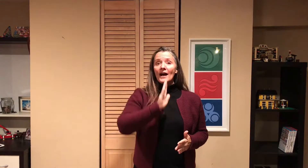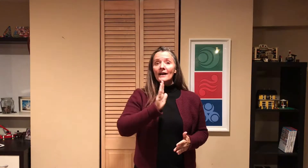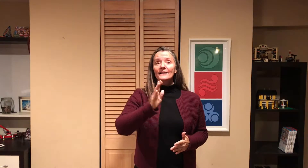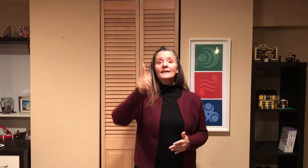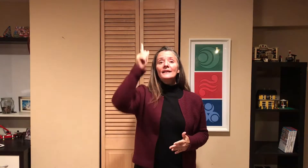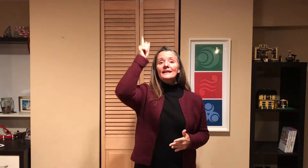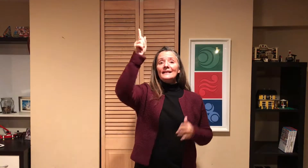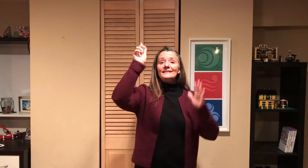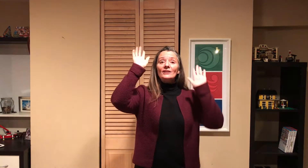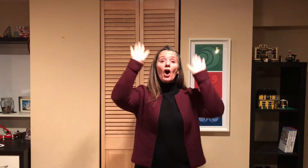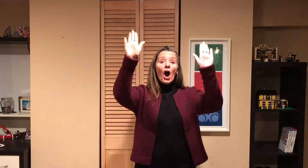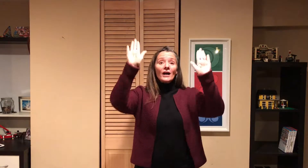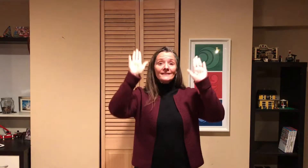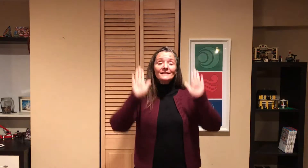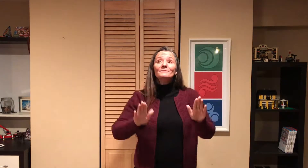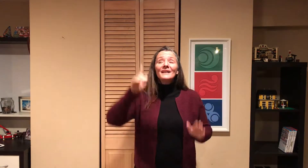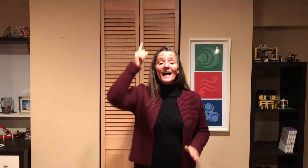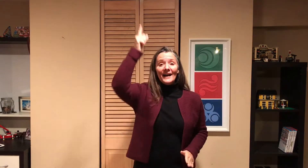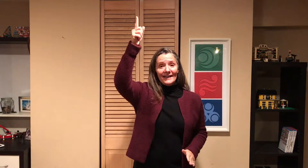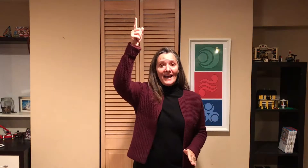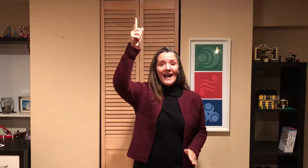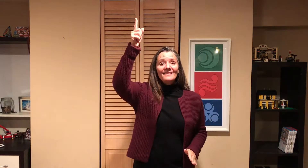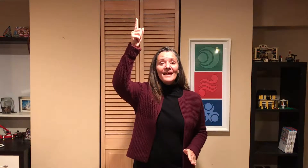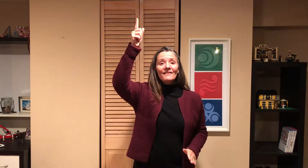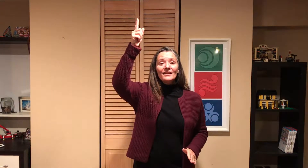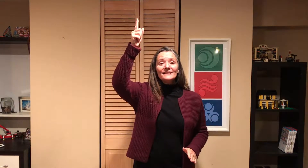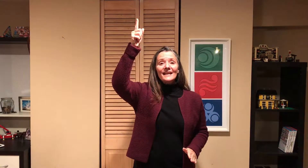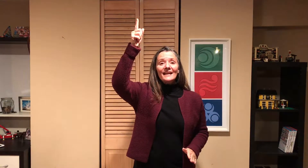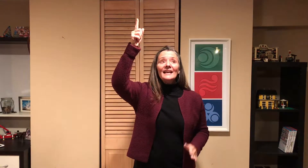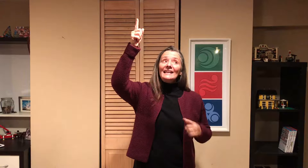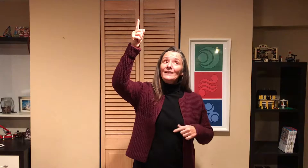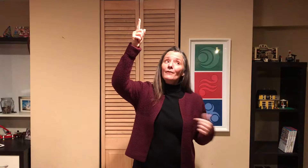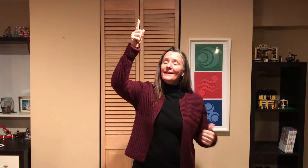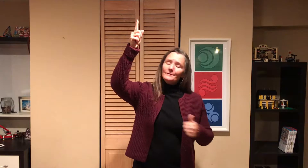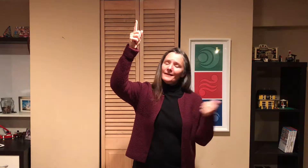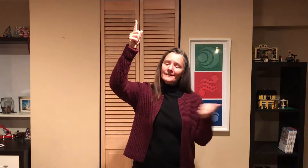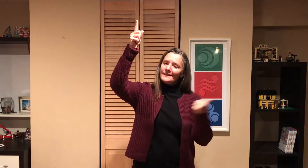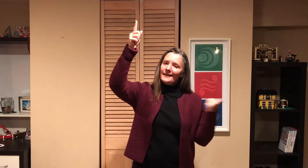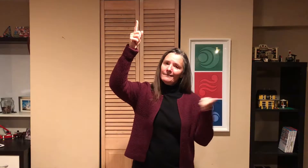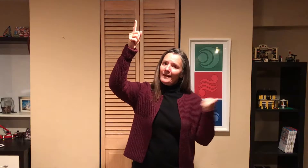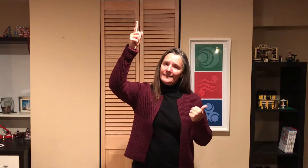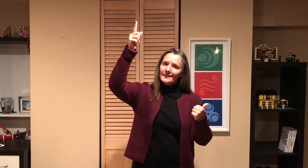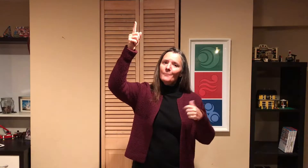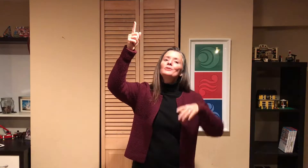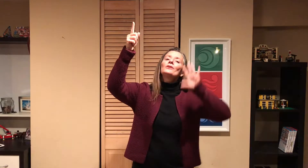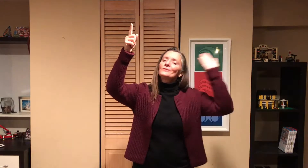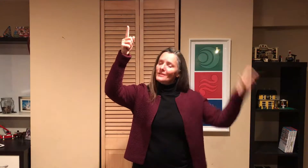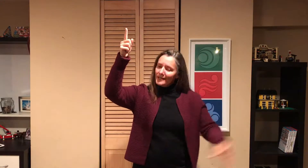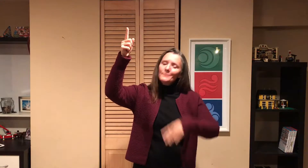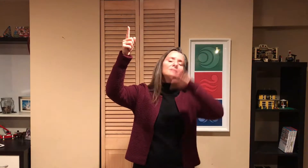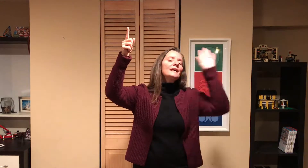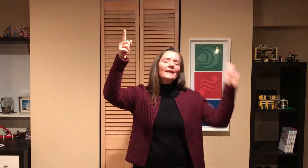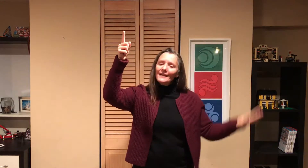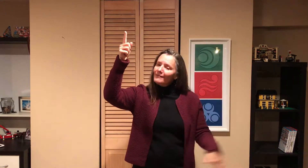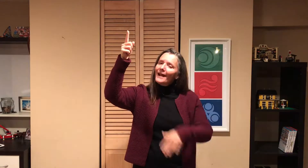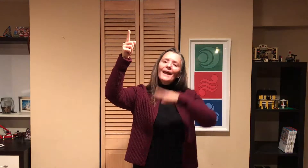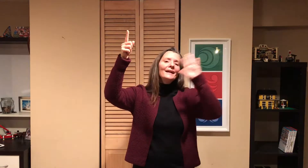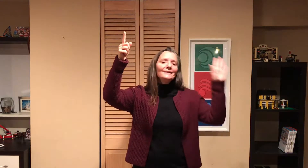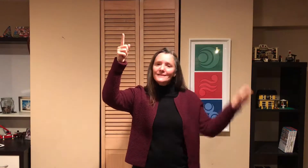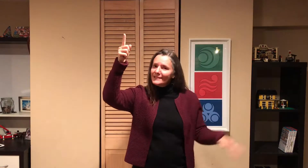God is an awesome God. And then I'm going to say He reigns. I'm not going to say He reigns. But you guys are going to keep singing He reigns.